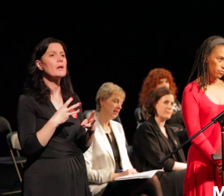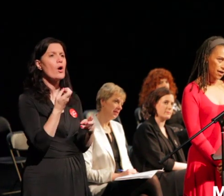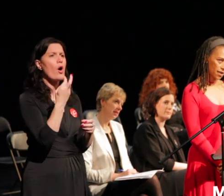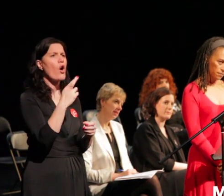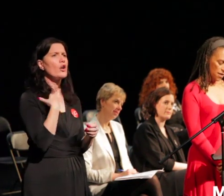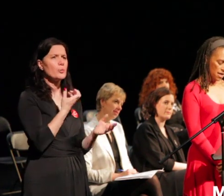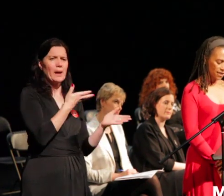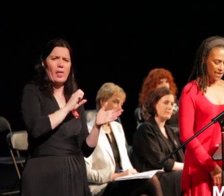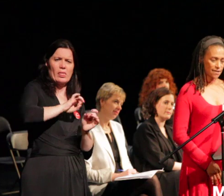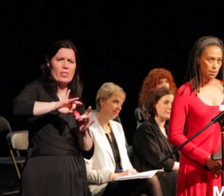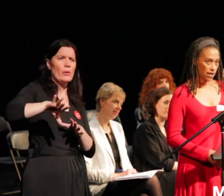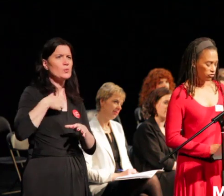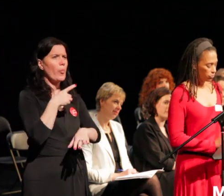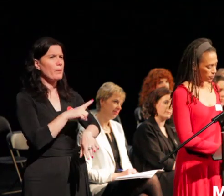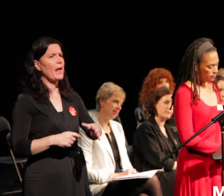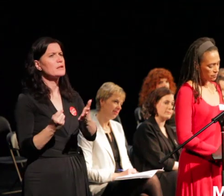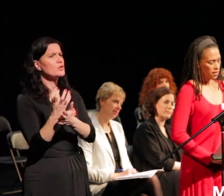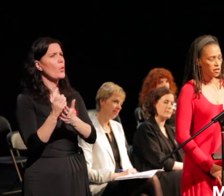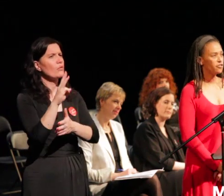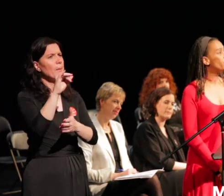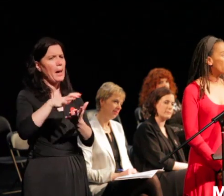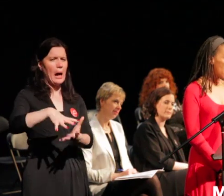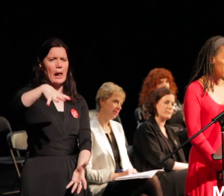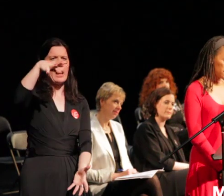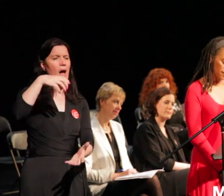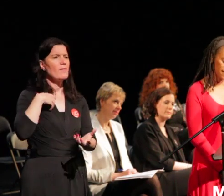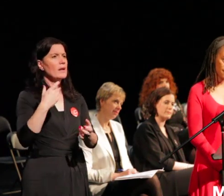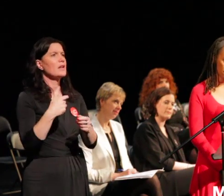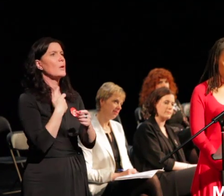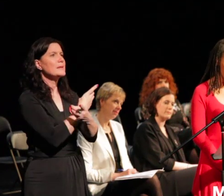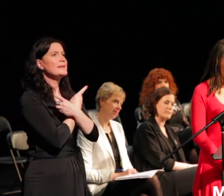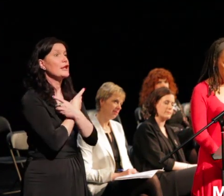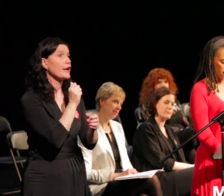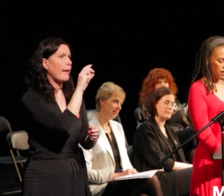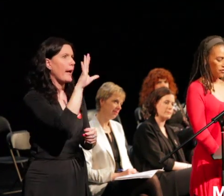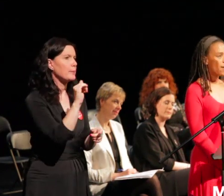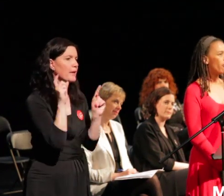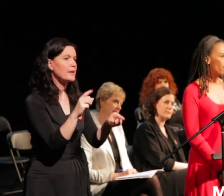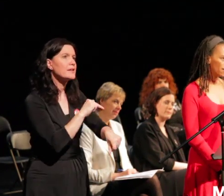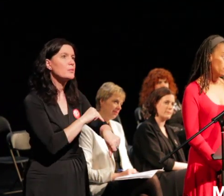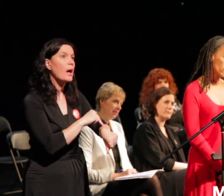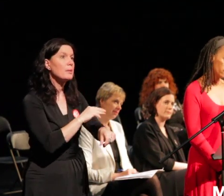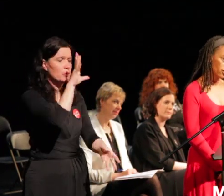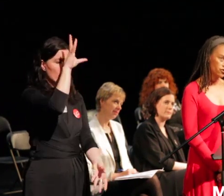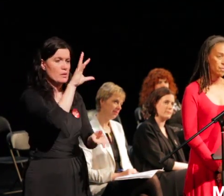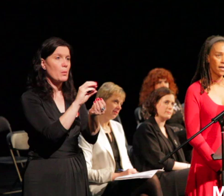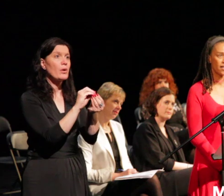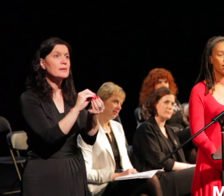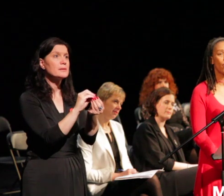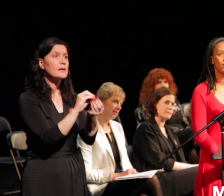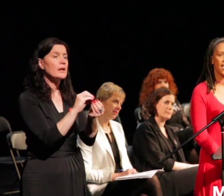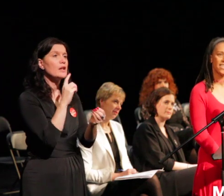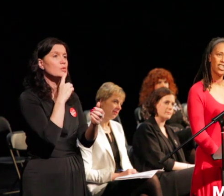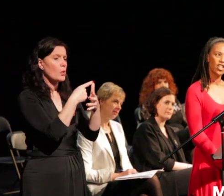black story pile and seen as a black issue. So dear Abby, this is the problem. To paraphrase the wonderful